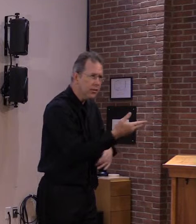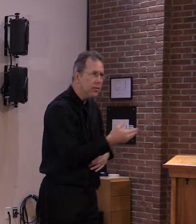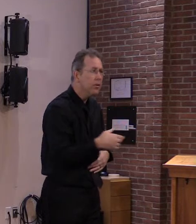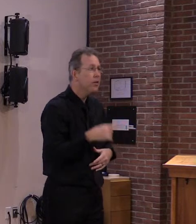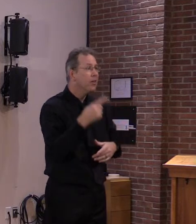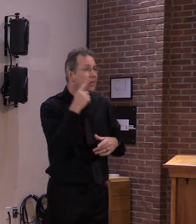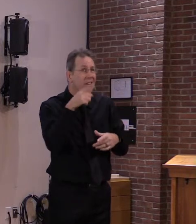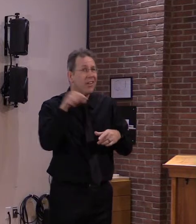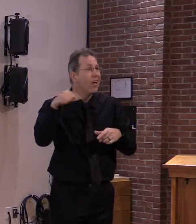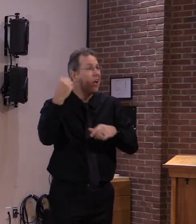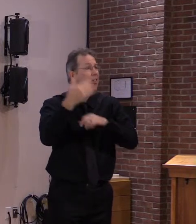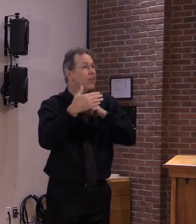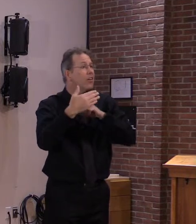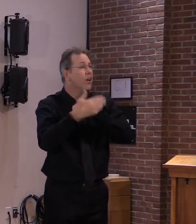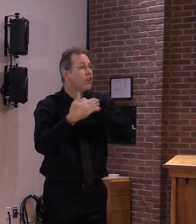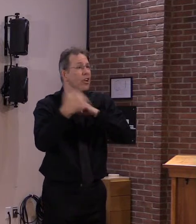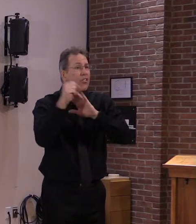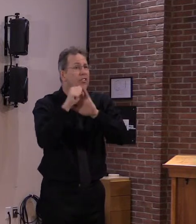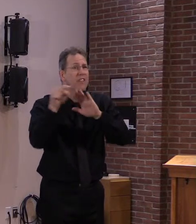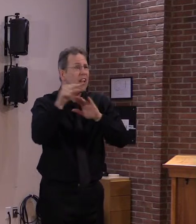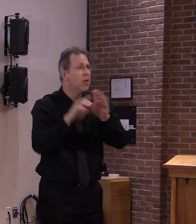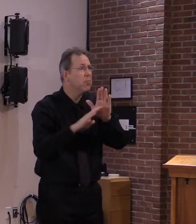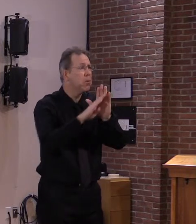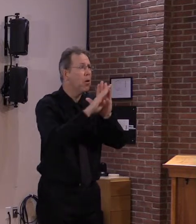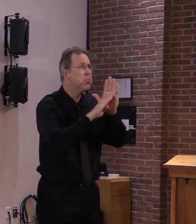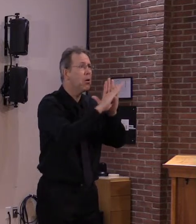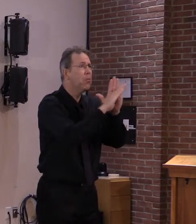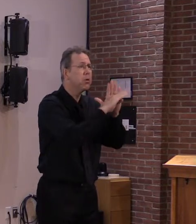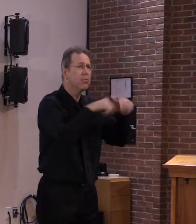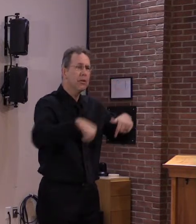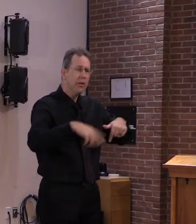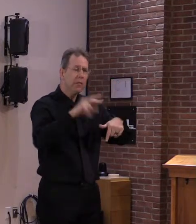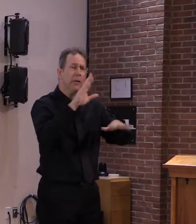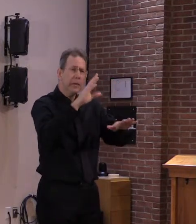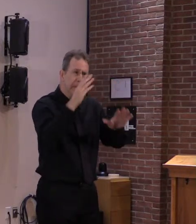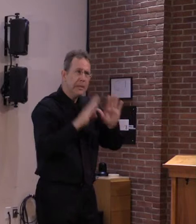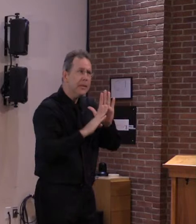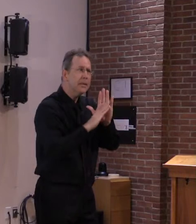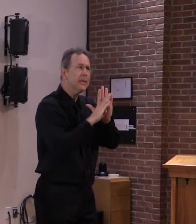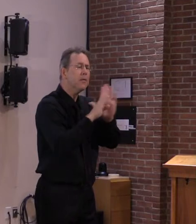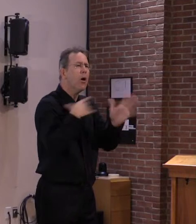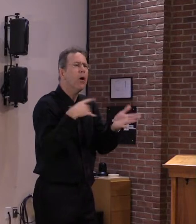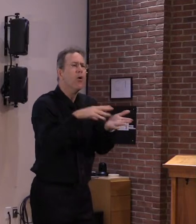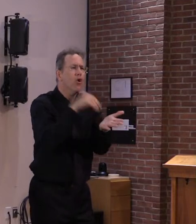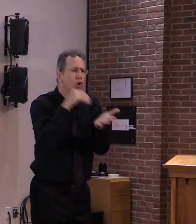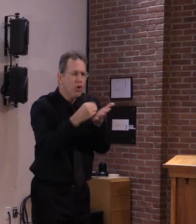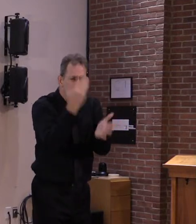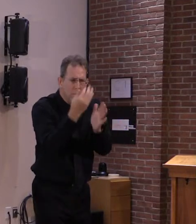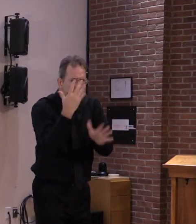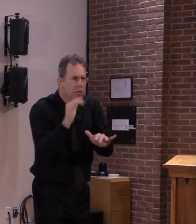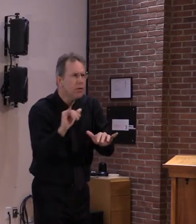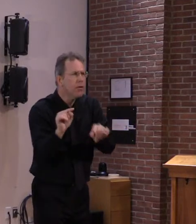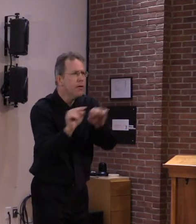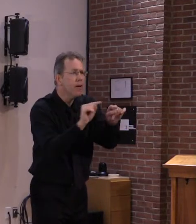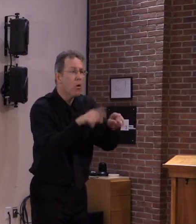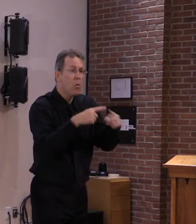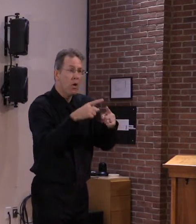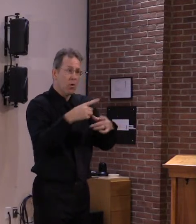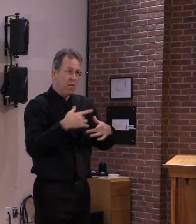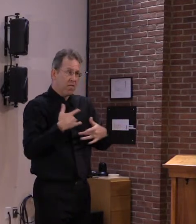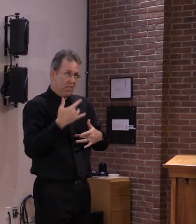St. Albans barracks of the state police. This is an example of innocent vectoring that can occur and why the